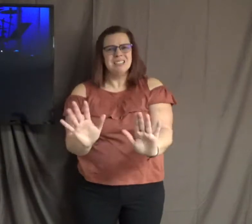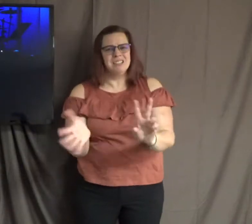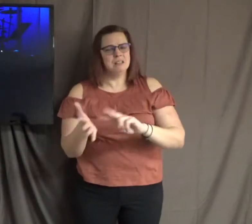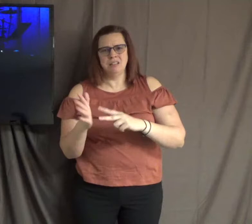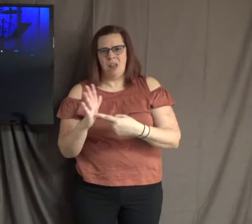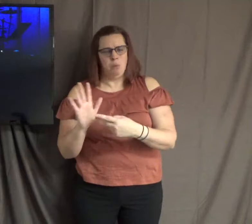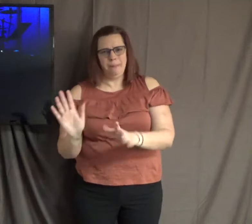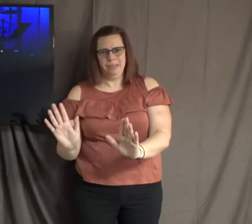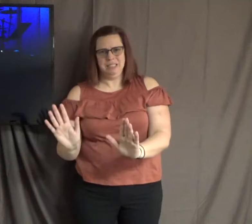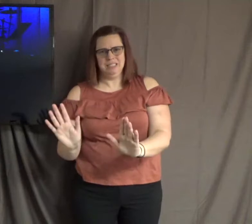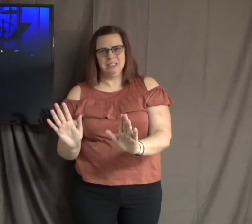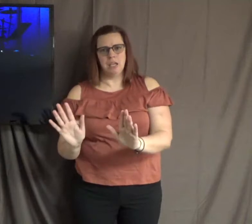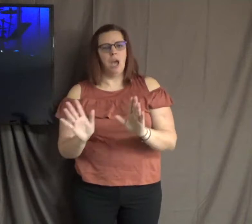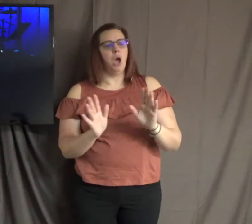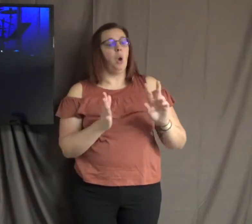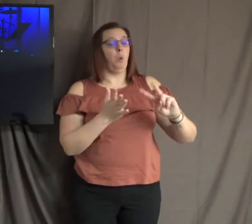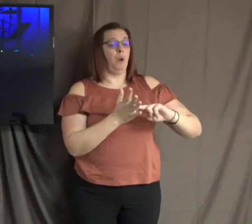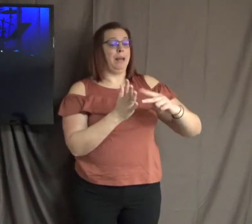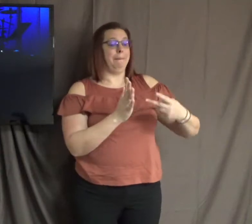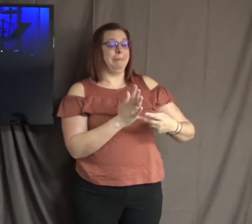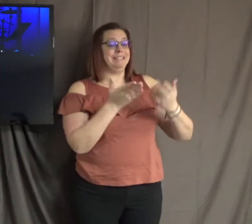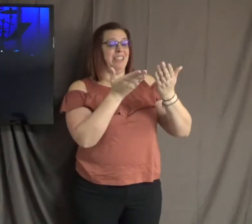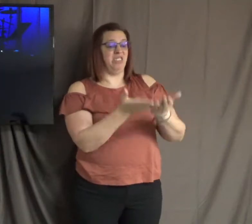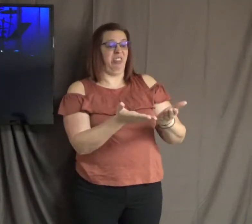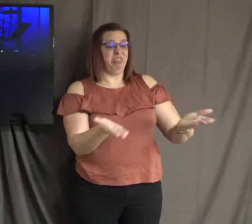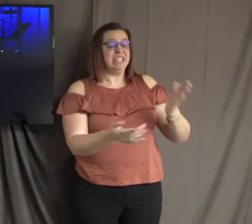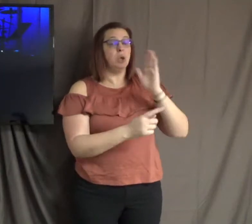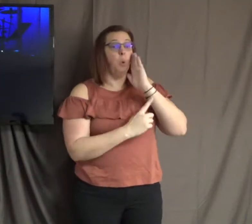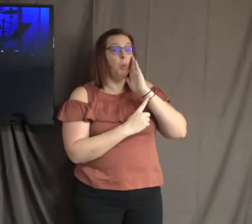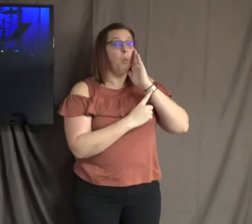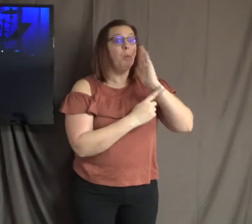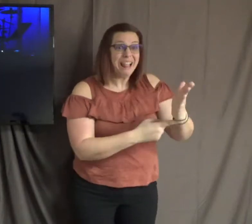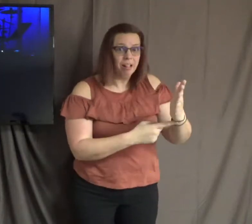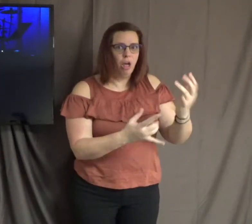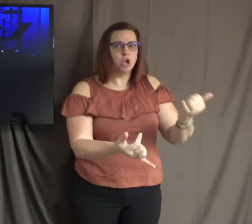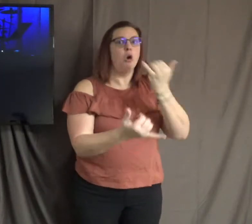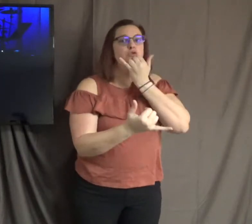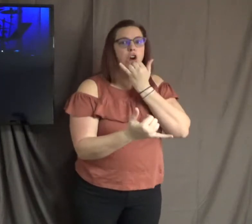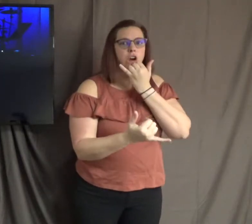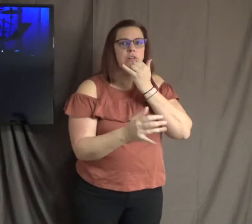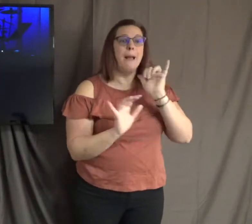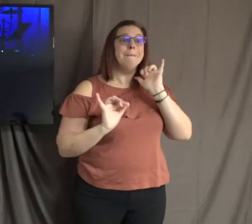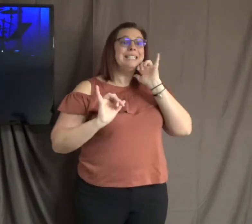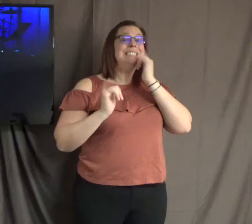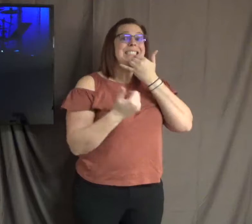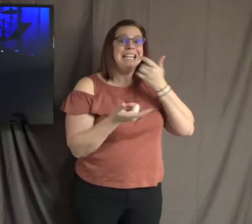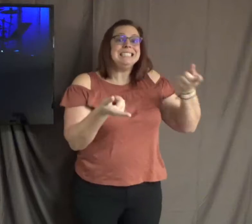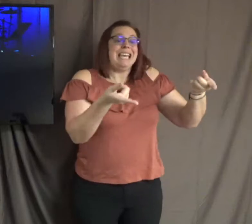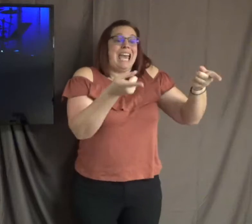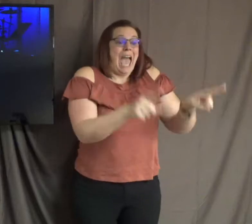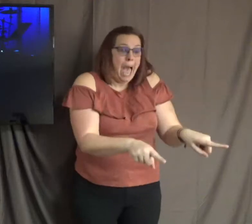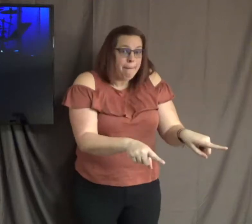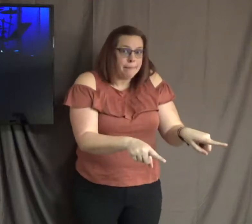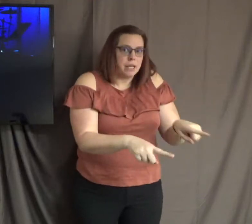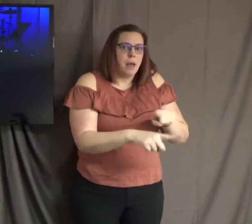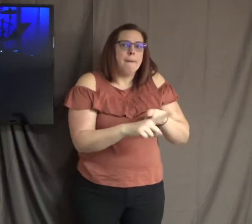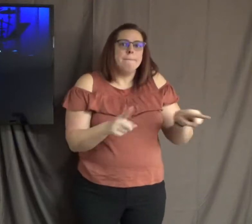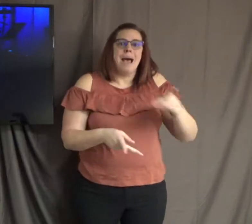was, things will go wrong. Mistakes will happen, but keep your